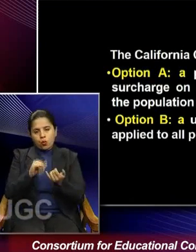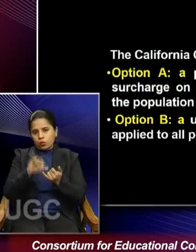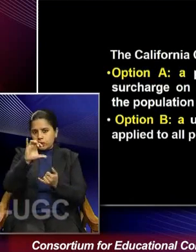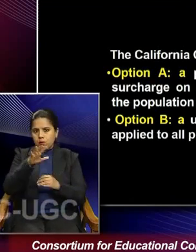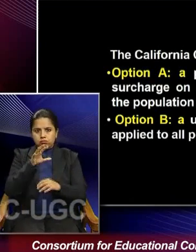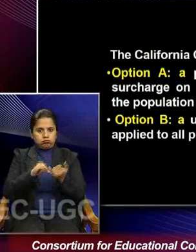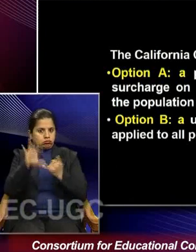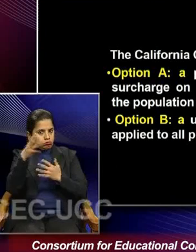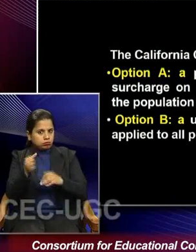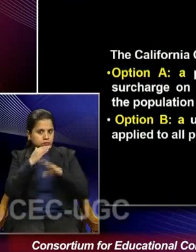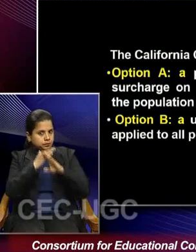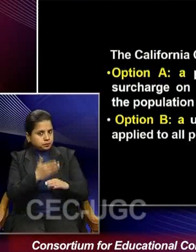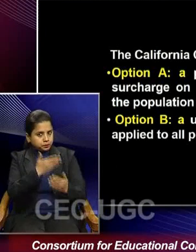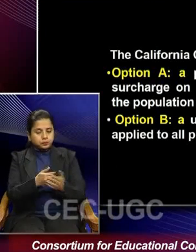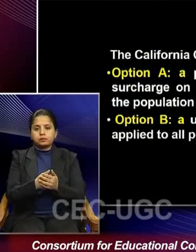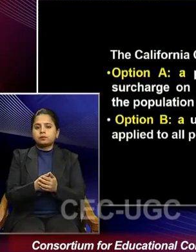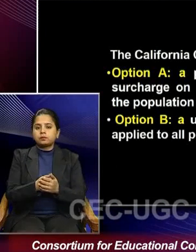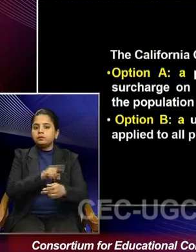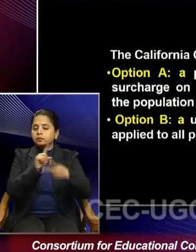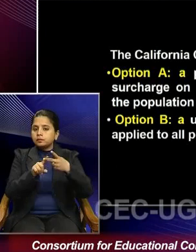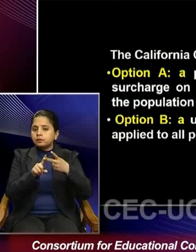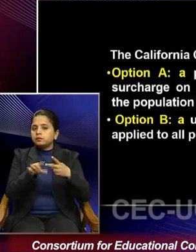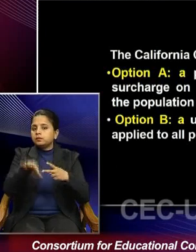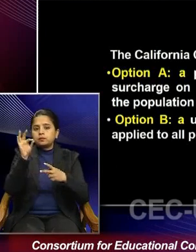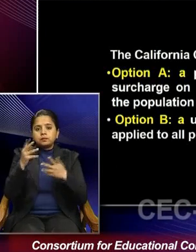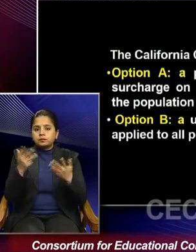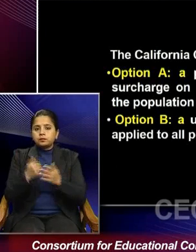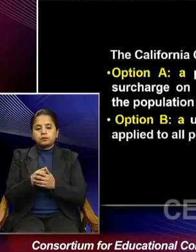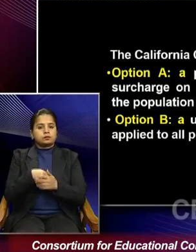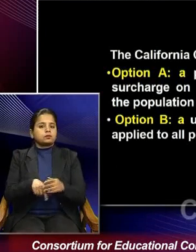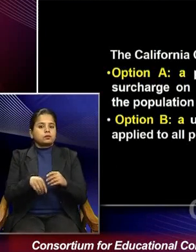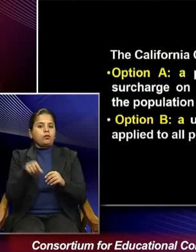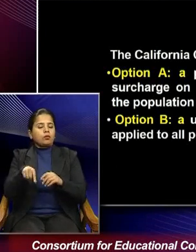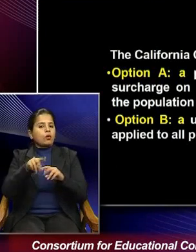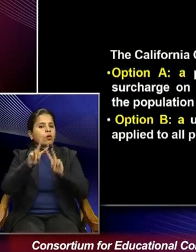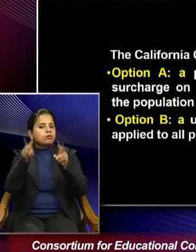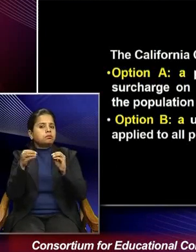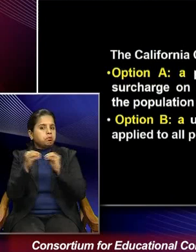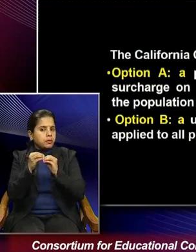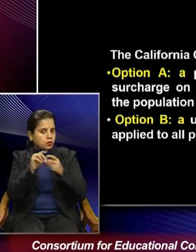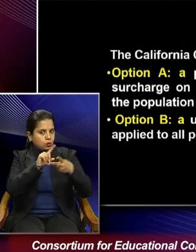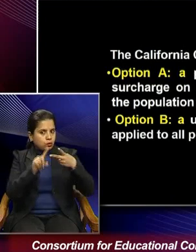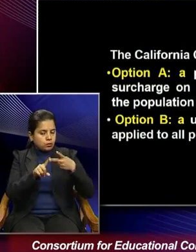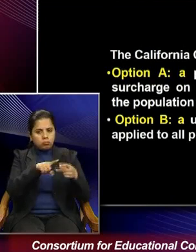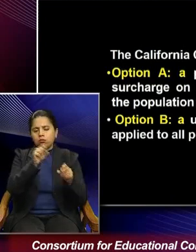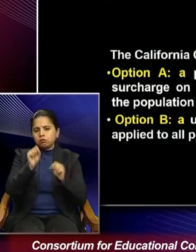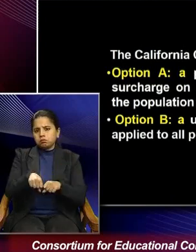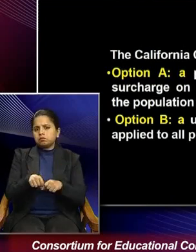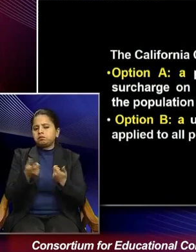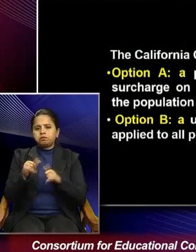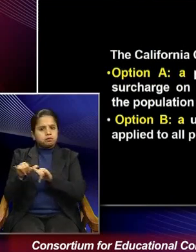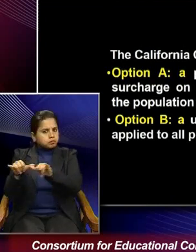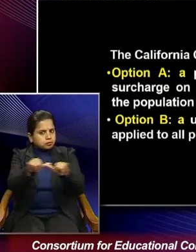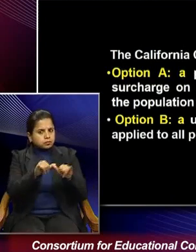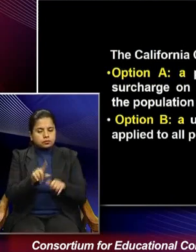protect the bird. Second option is option B, which can be a uniform